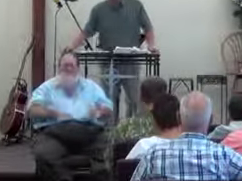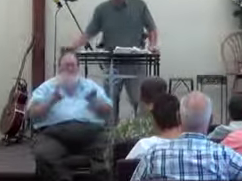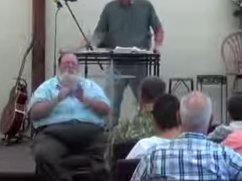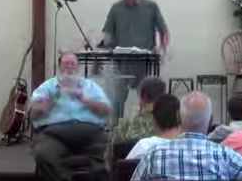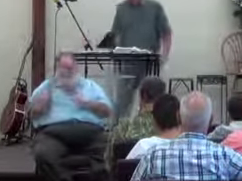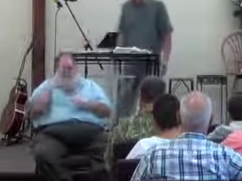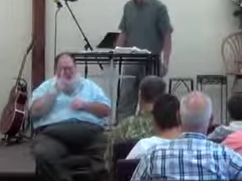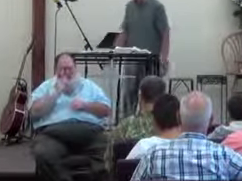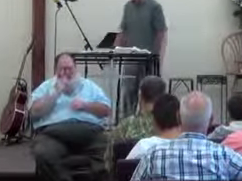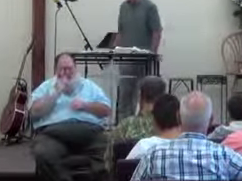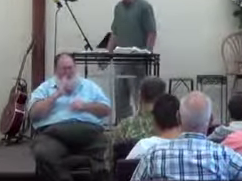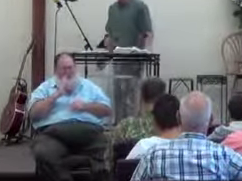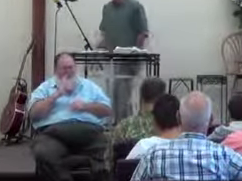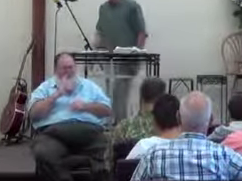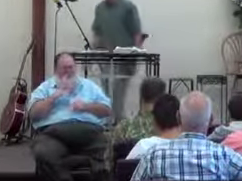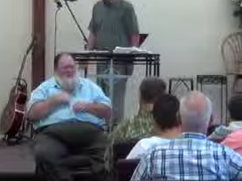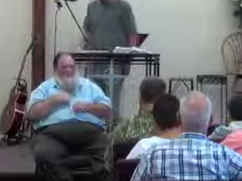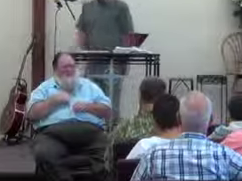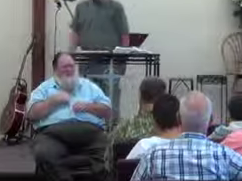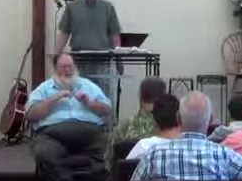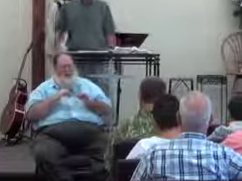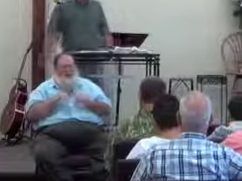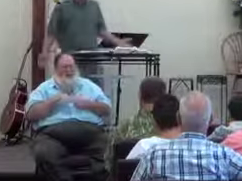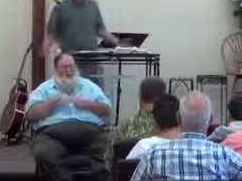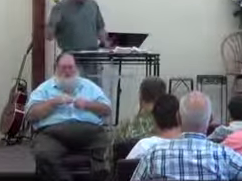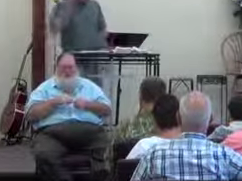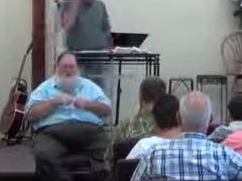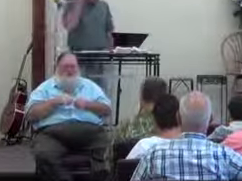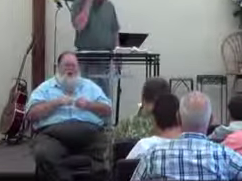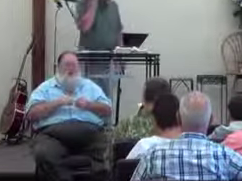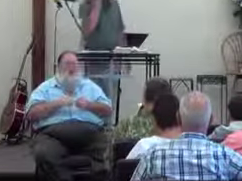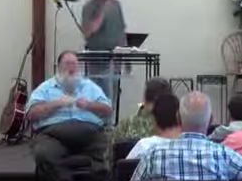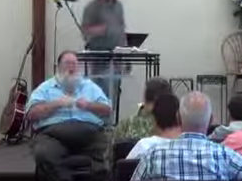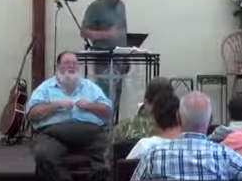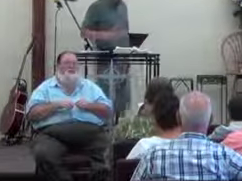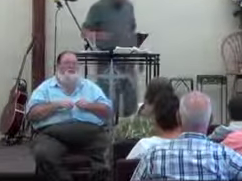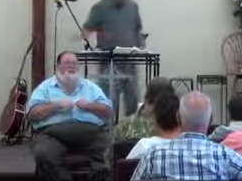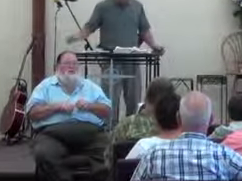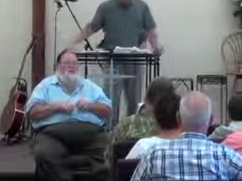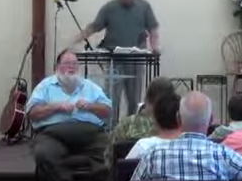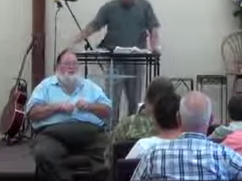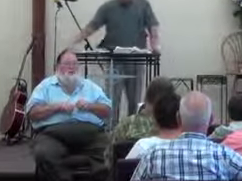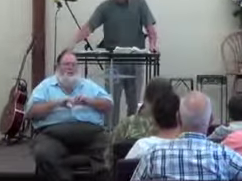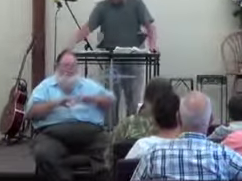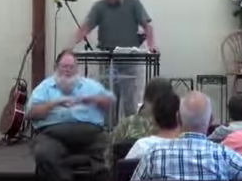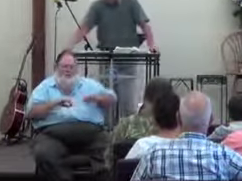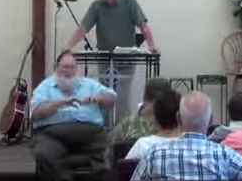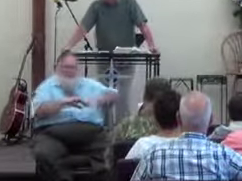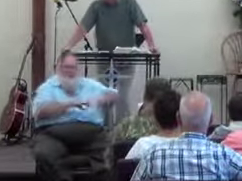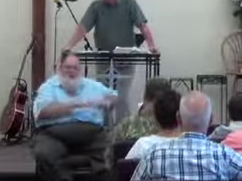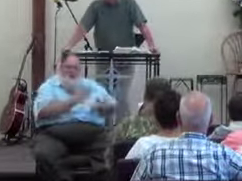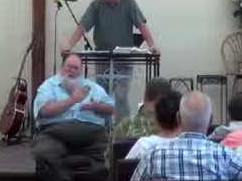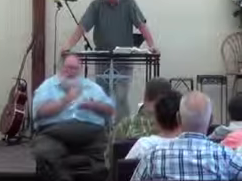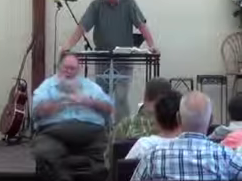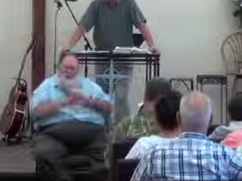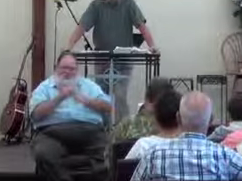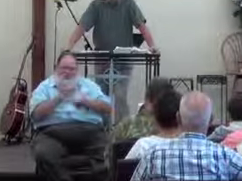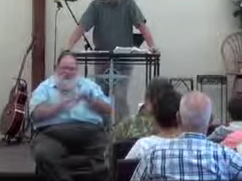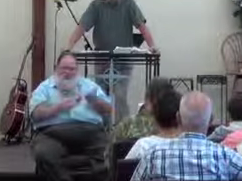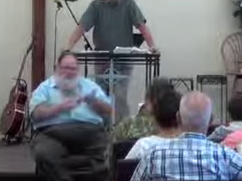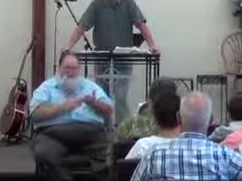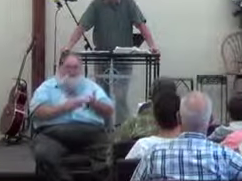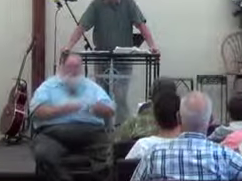this down, I come up with, how do you break this down anymore? This pretty much is self-explanatory there. I mean, God expects